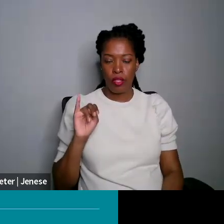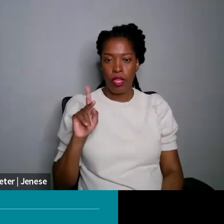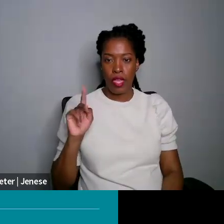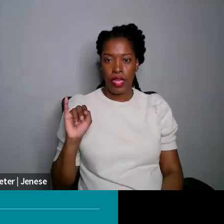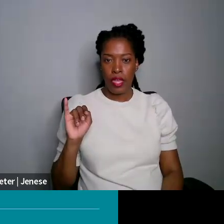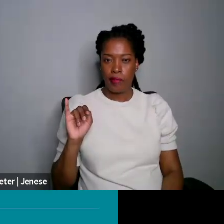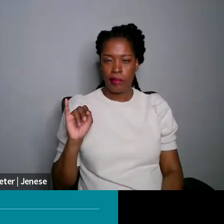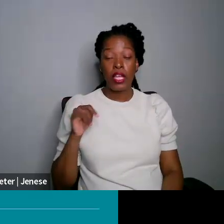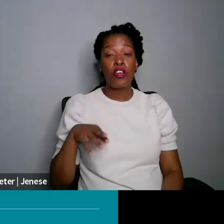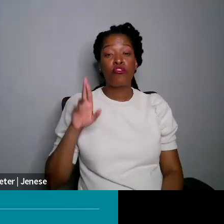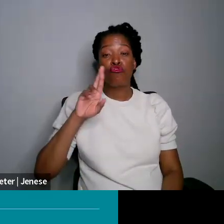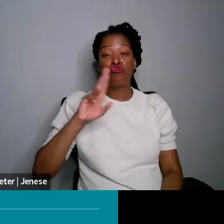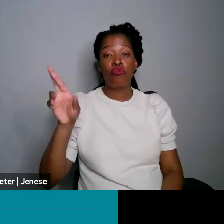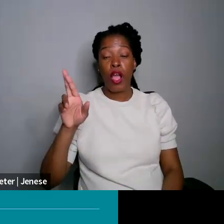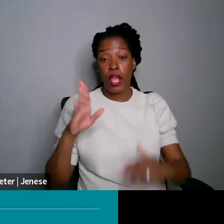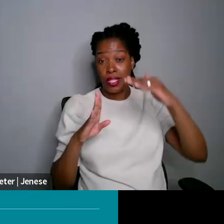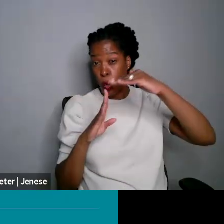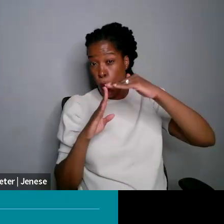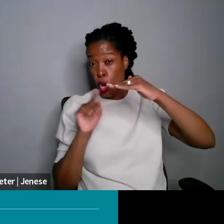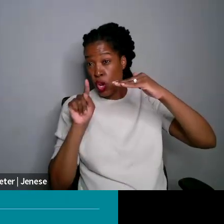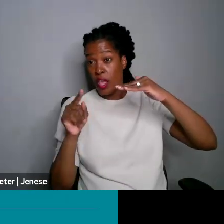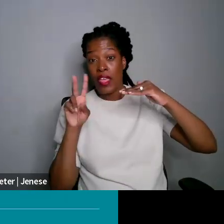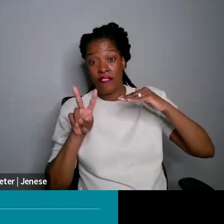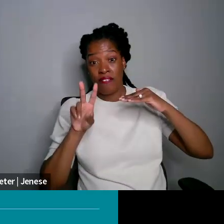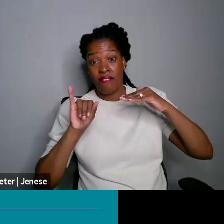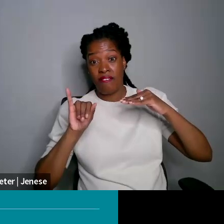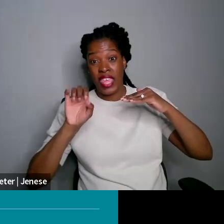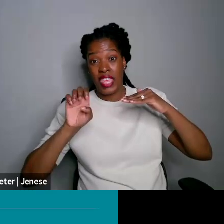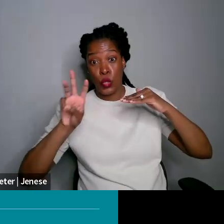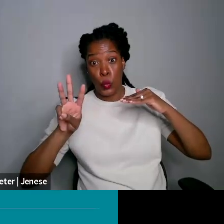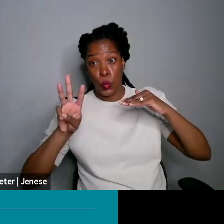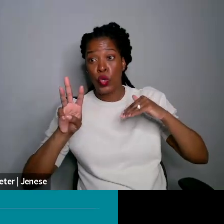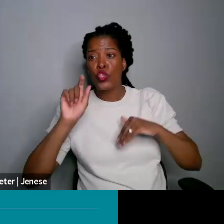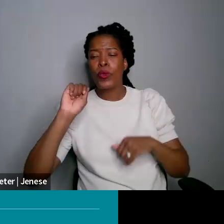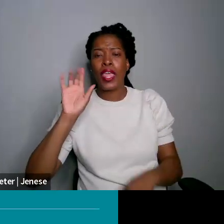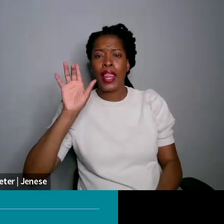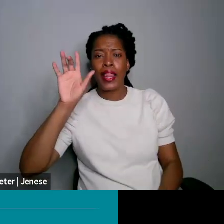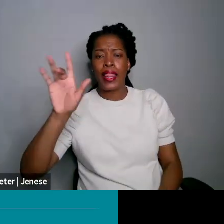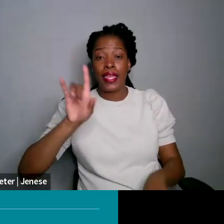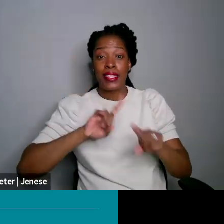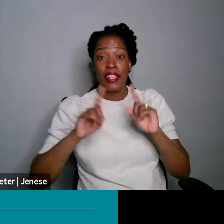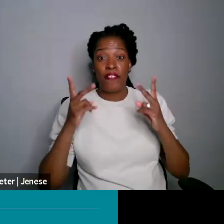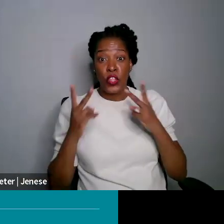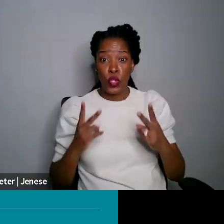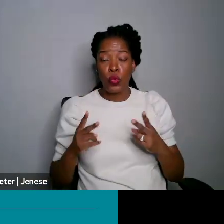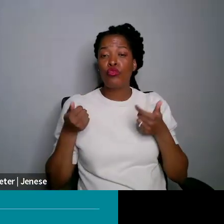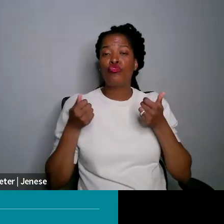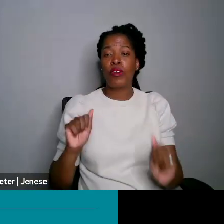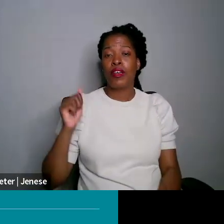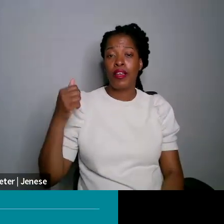right top of your screen where it says view, you can look at different views. And maybe if you try